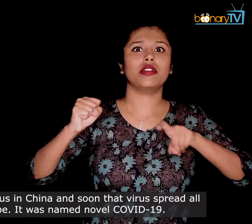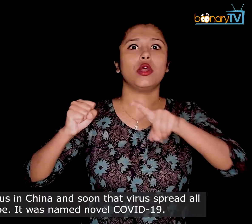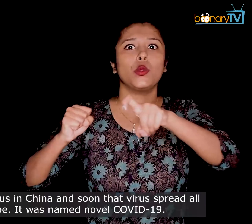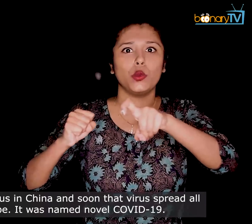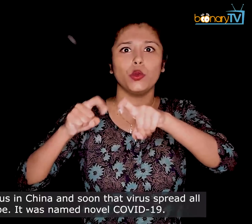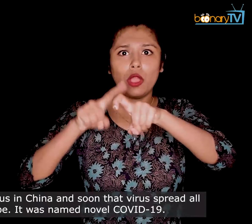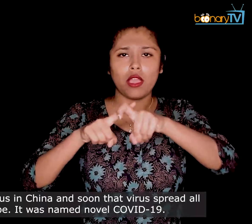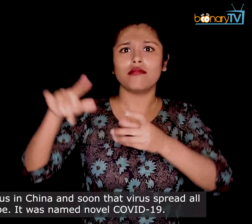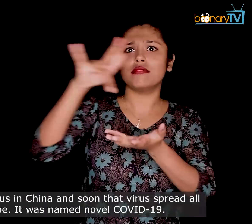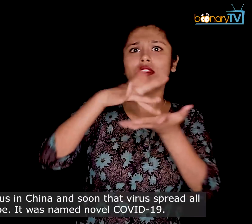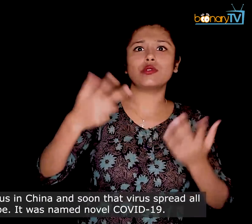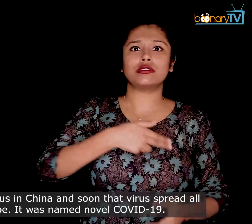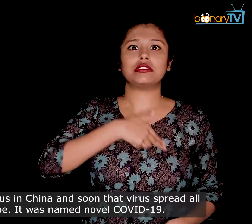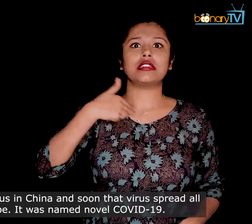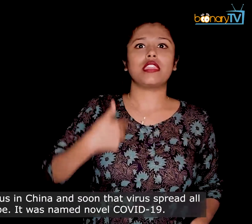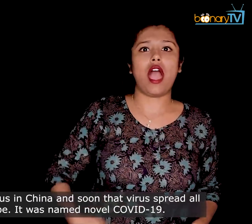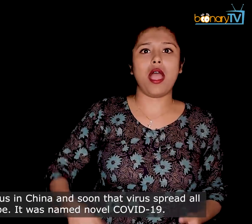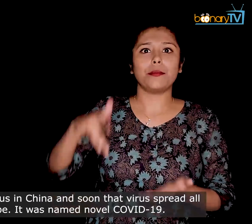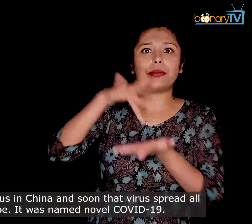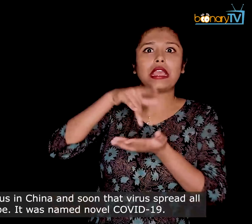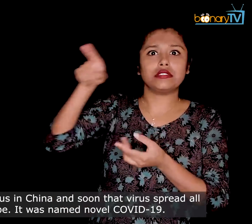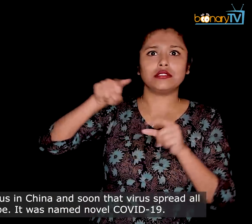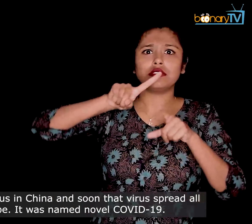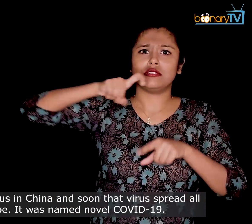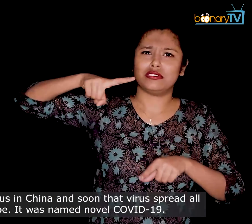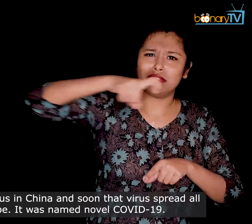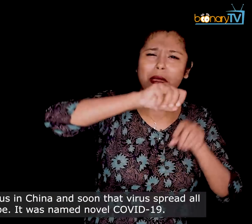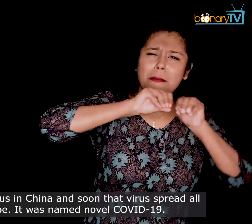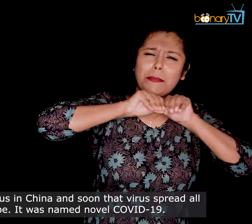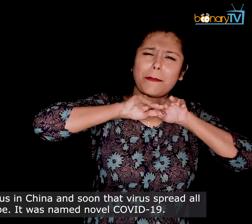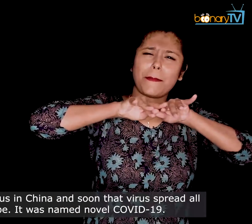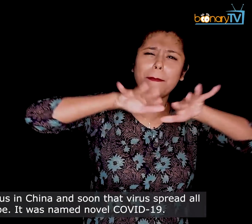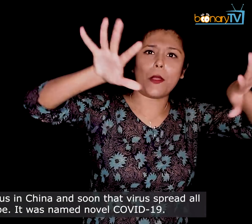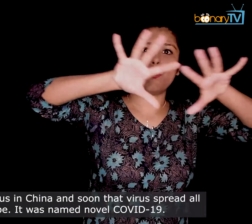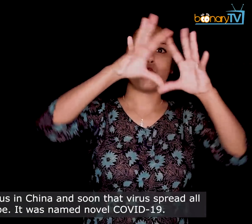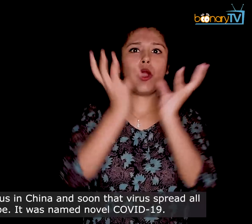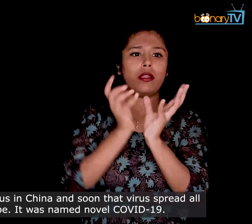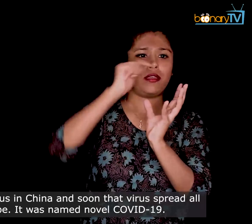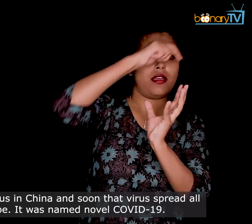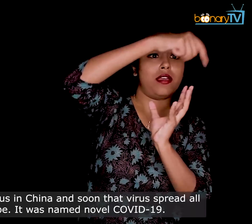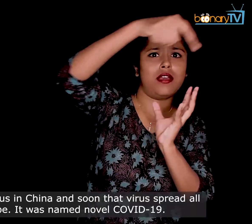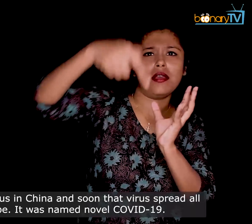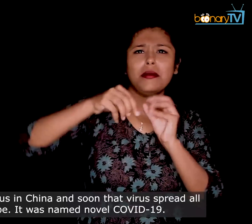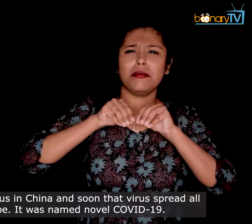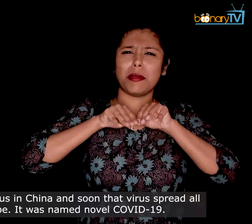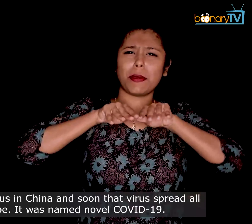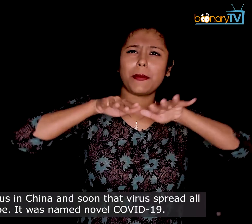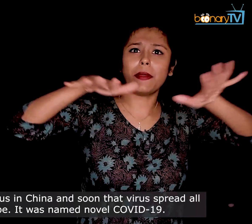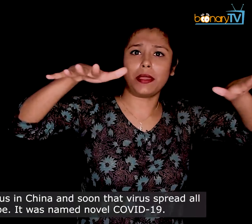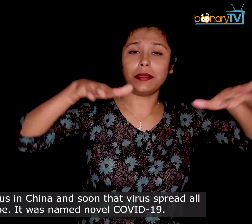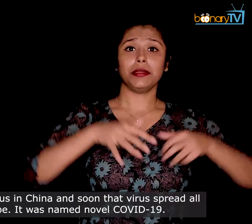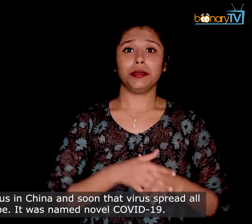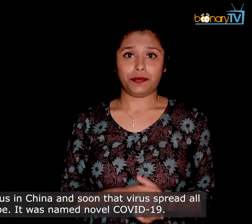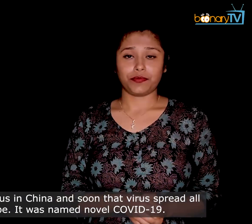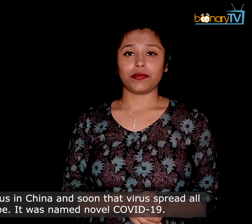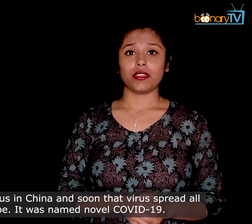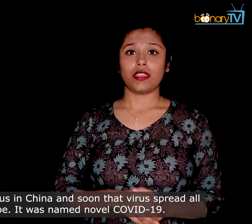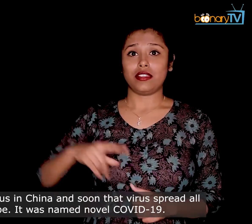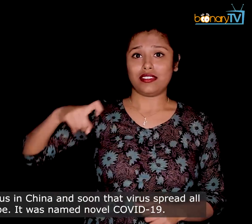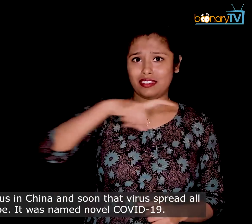know of a virus in china and soon that virus spread all across the globe it was